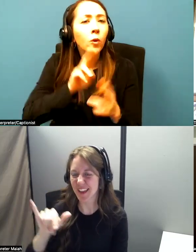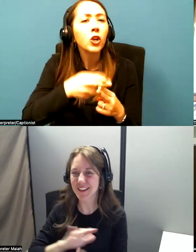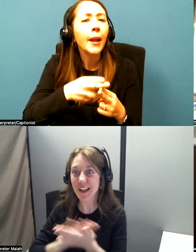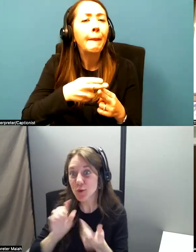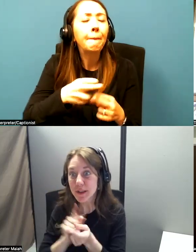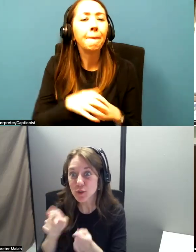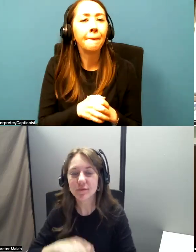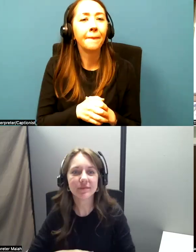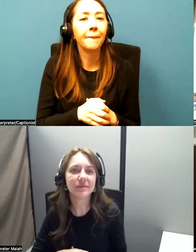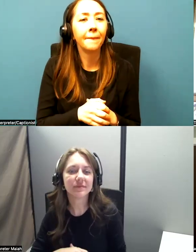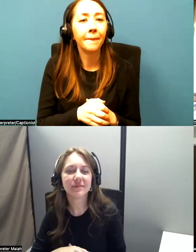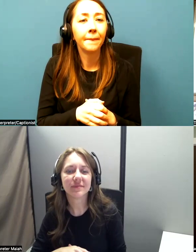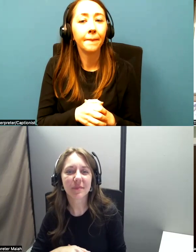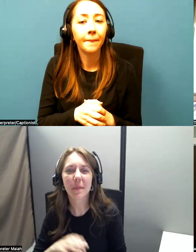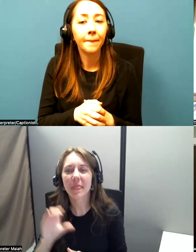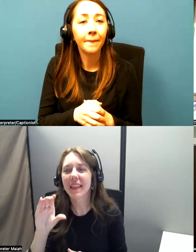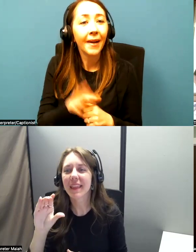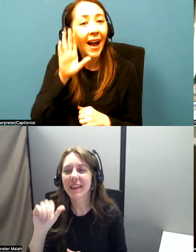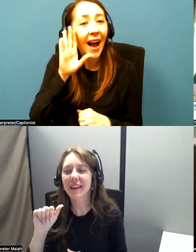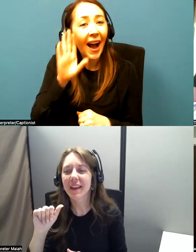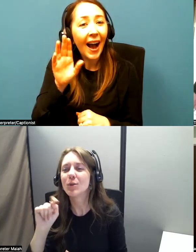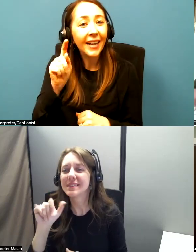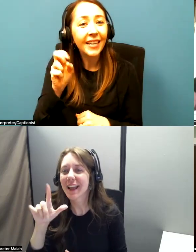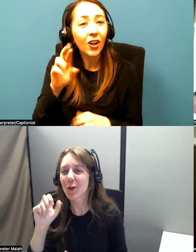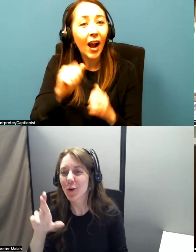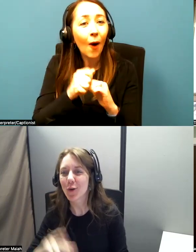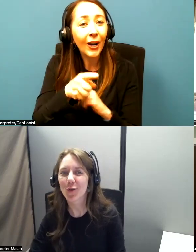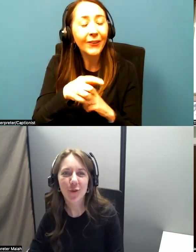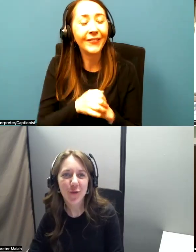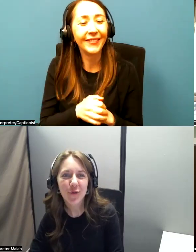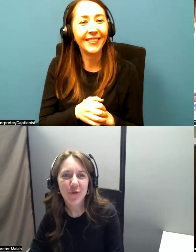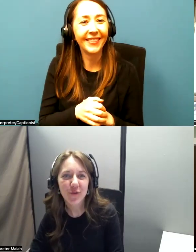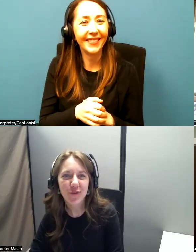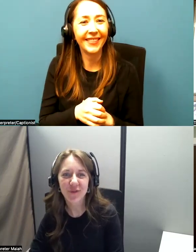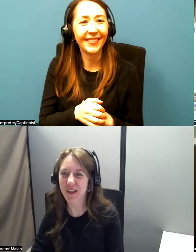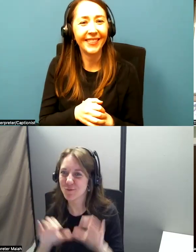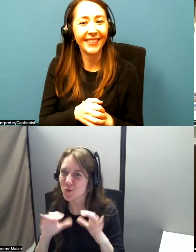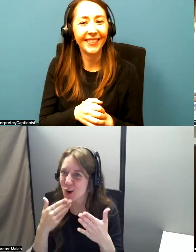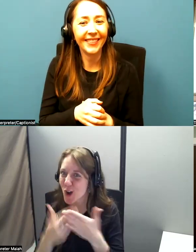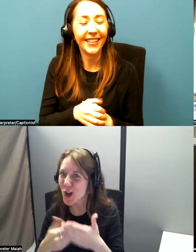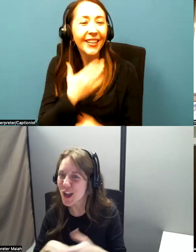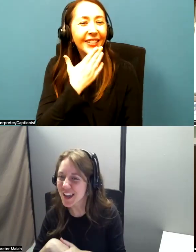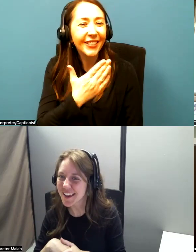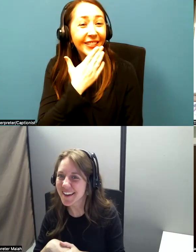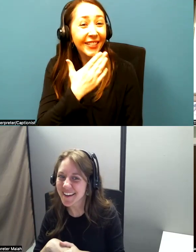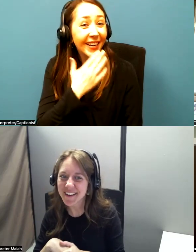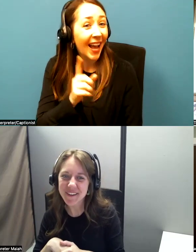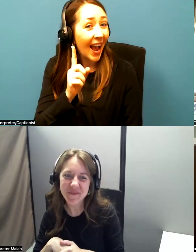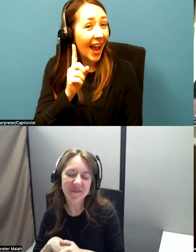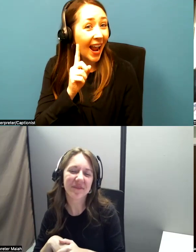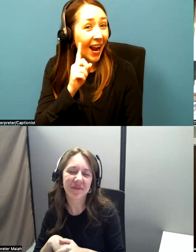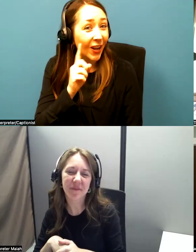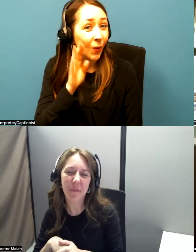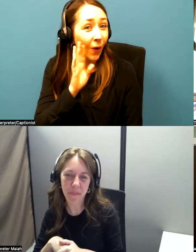name? Taylor. Hi, Taylor. How are you? Doing good. Good. I hear you're going to have a